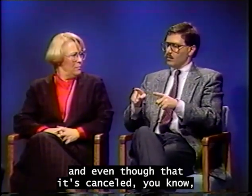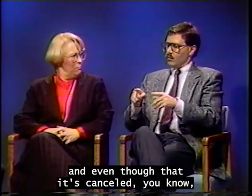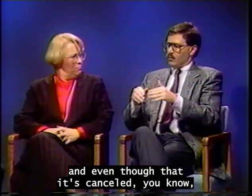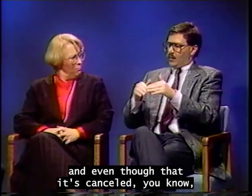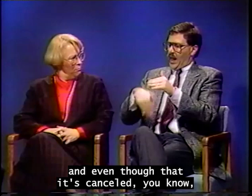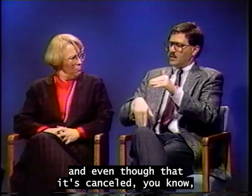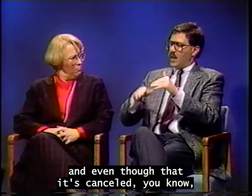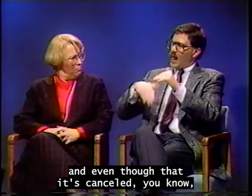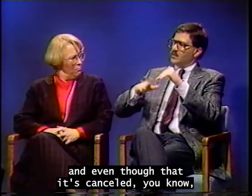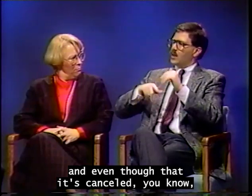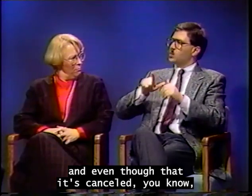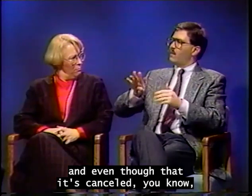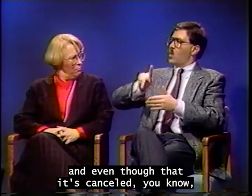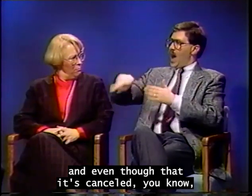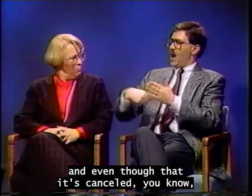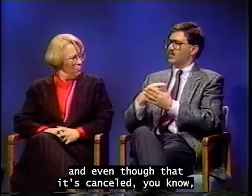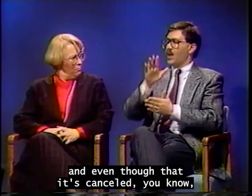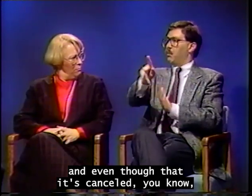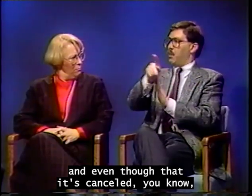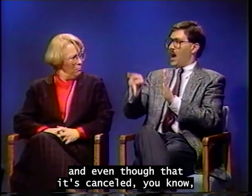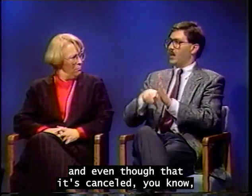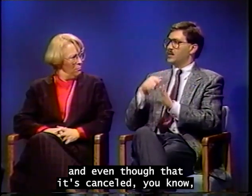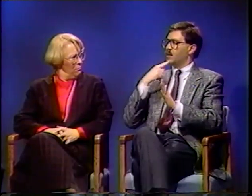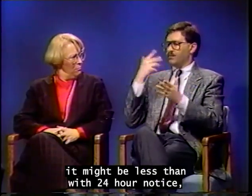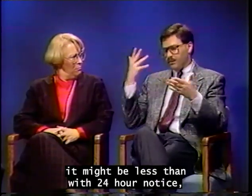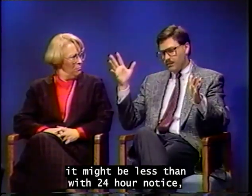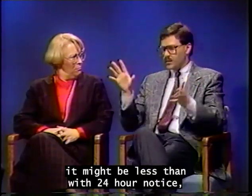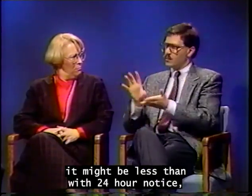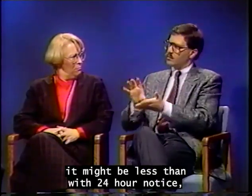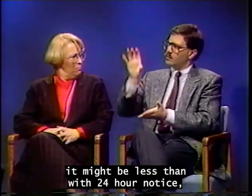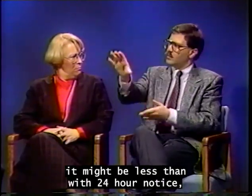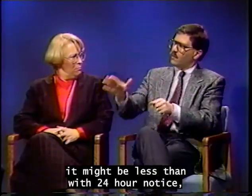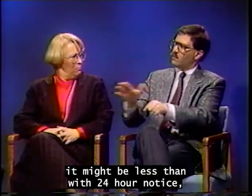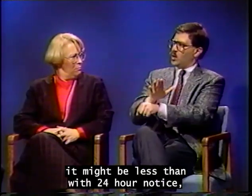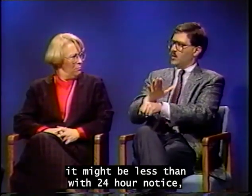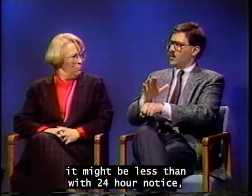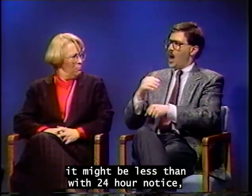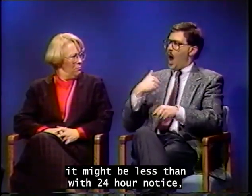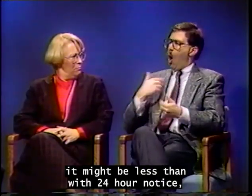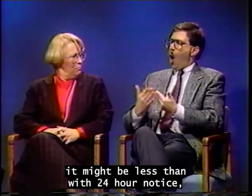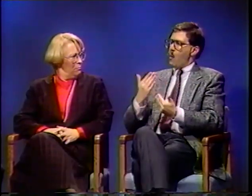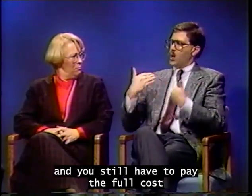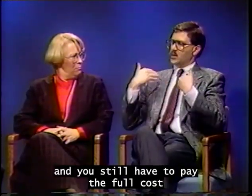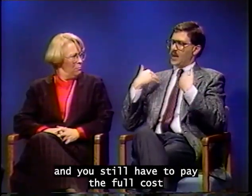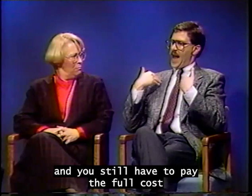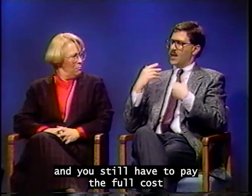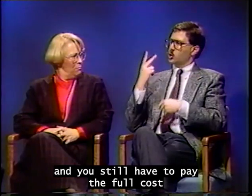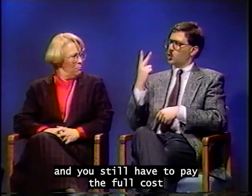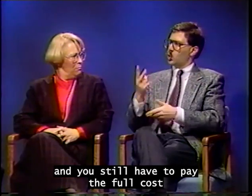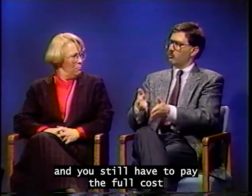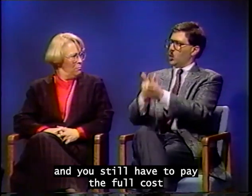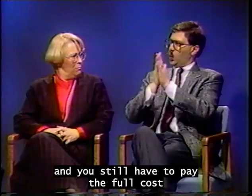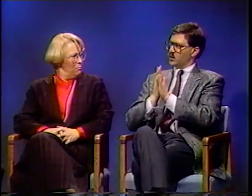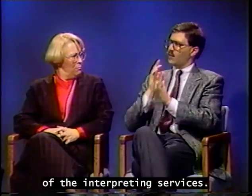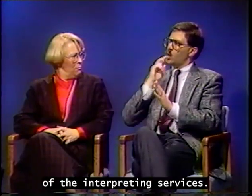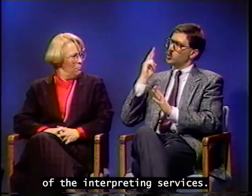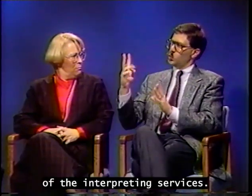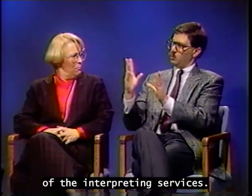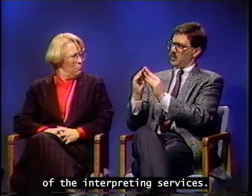And even though that's canceled, you know, it might be less than with 24-hour notice, and you still have to pay the full cost of the